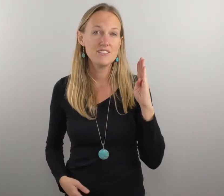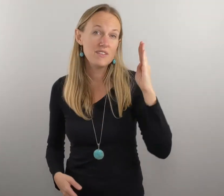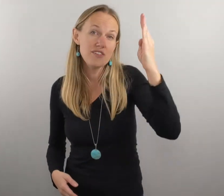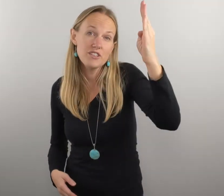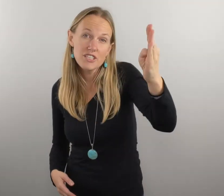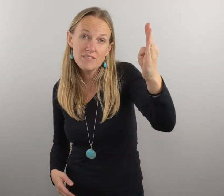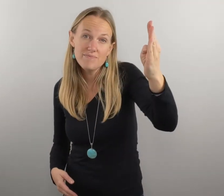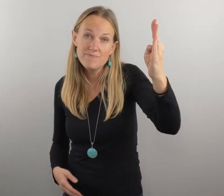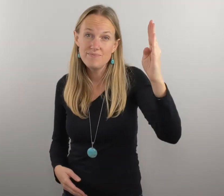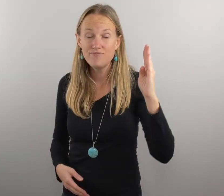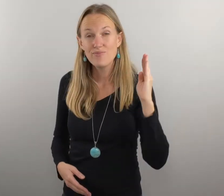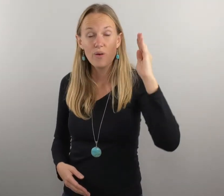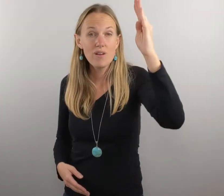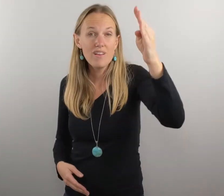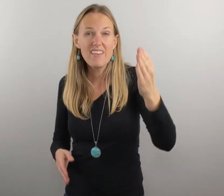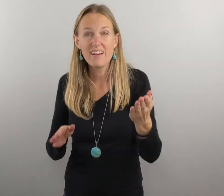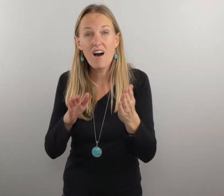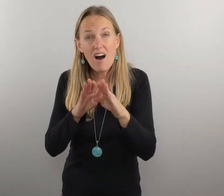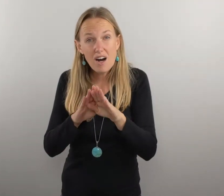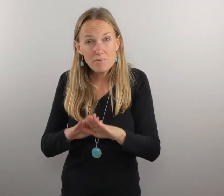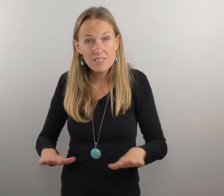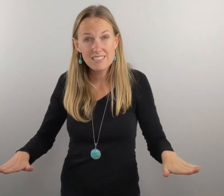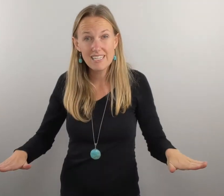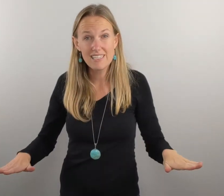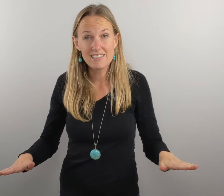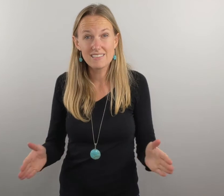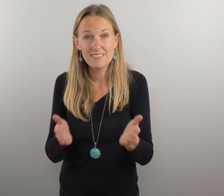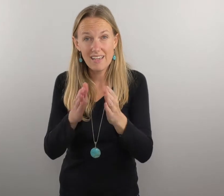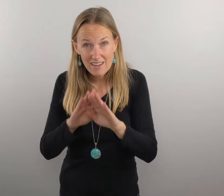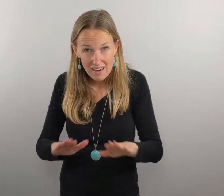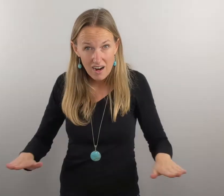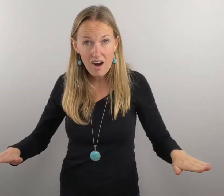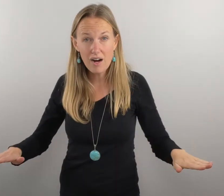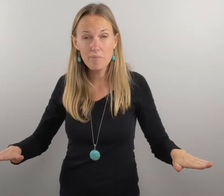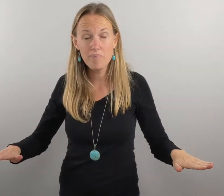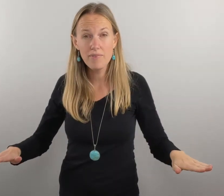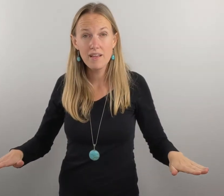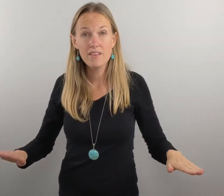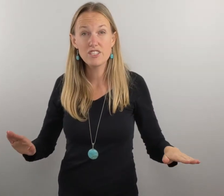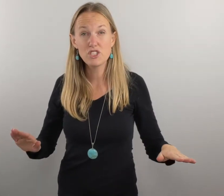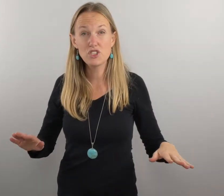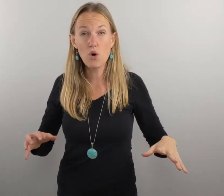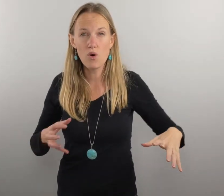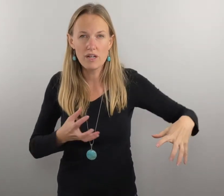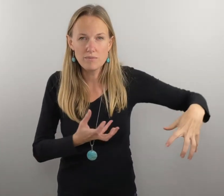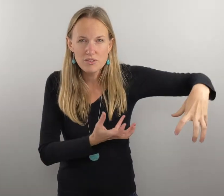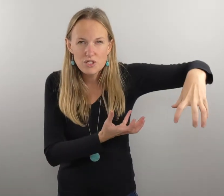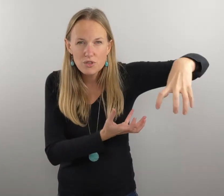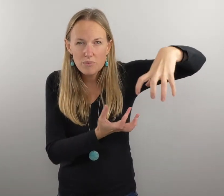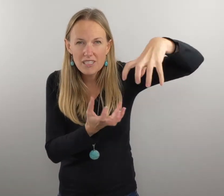the future, will, and then calm is like this. Okay, calm the storm. So storm, you kind